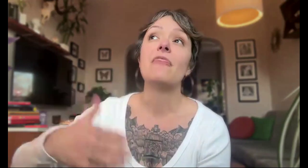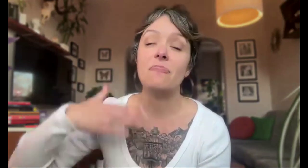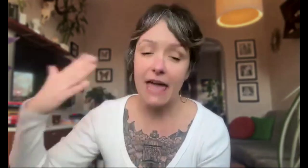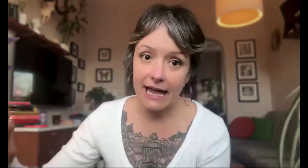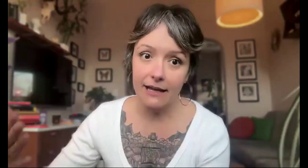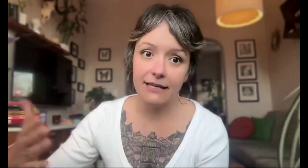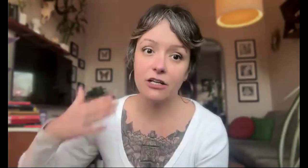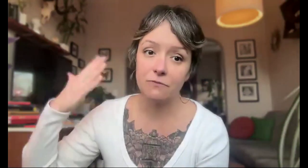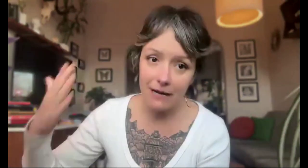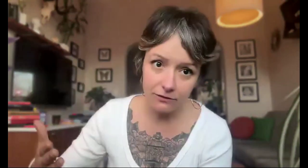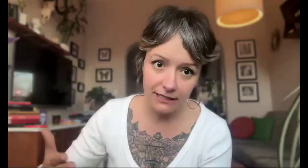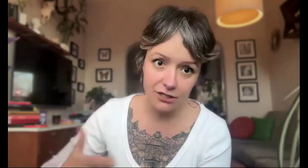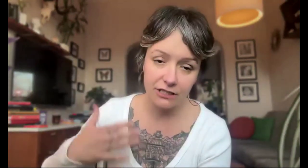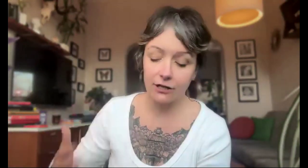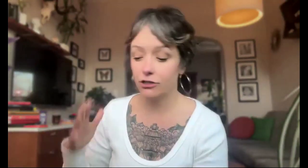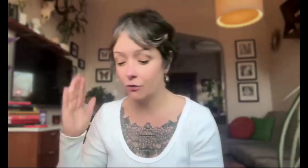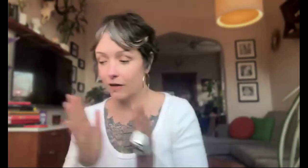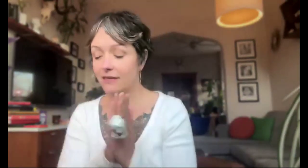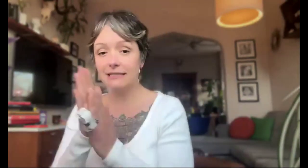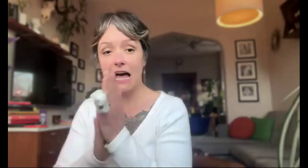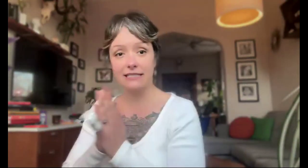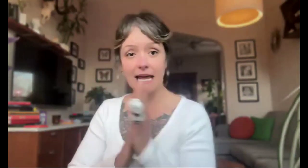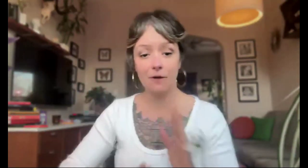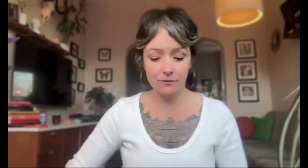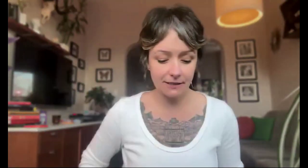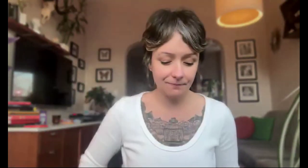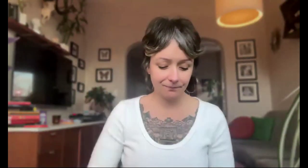that they can start to make those connections later. So this is how this game goes.